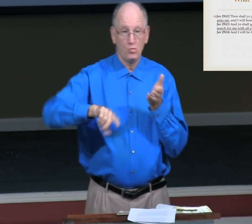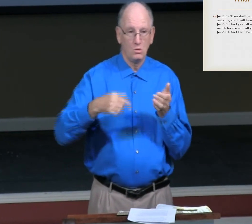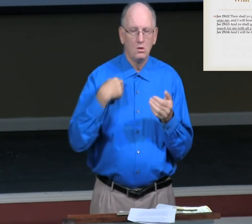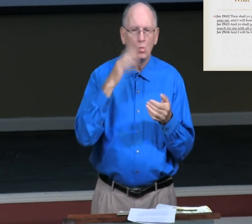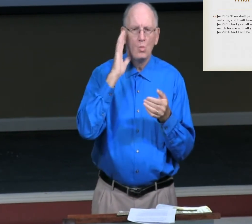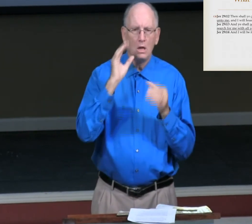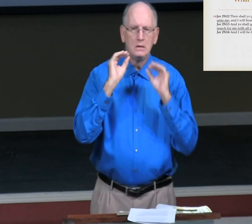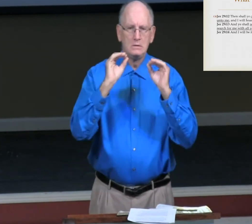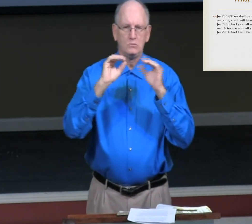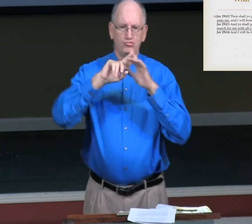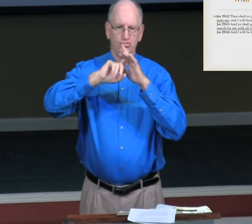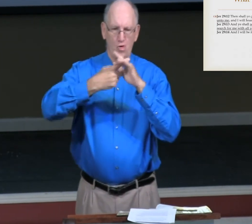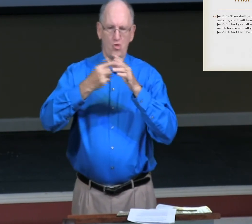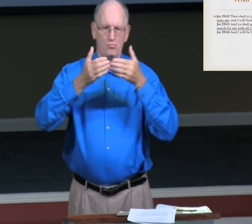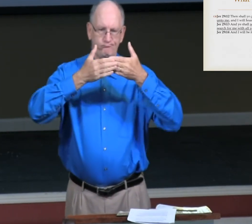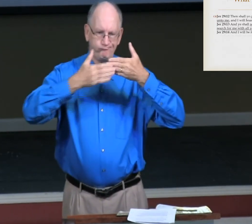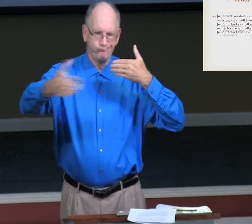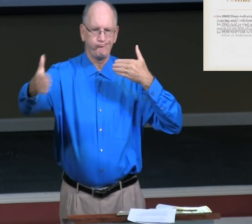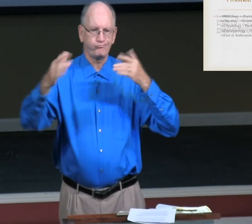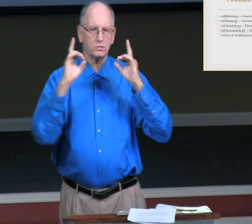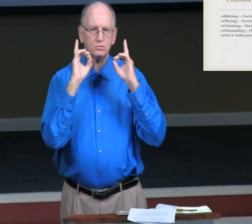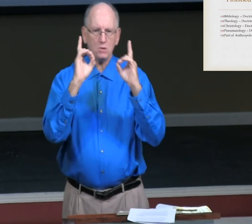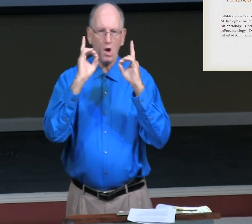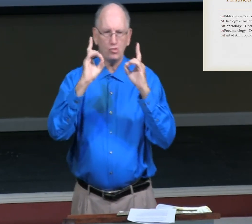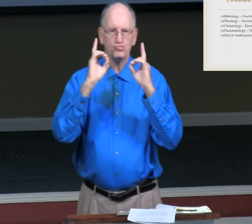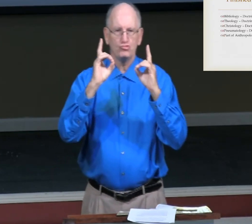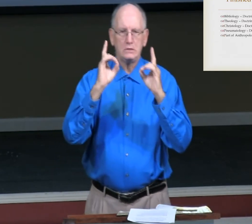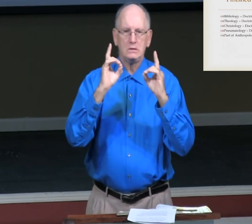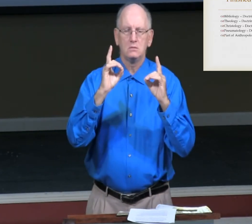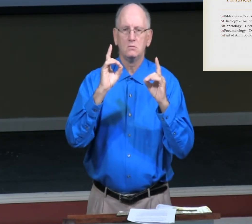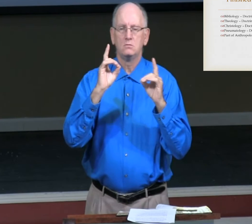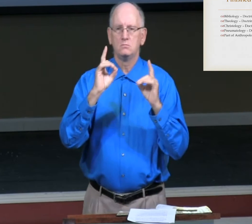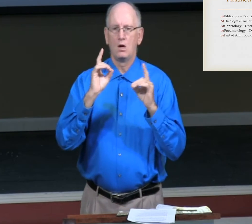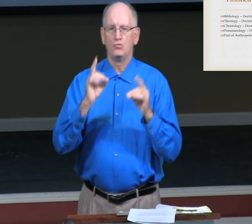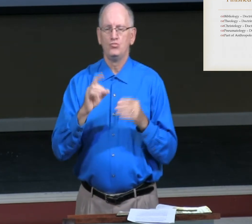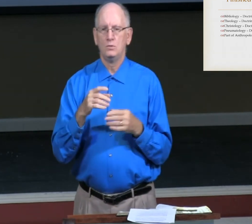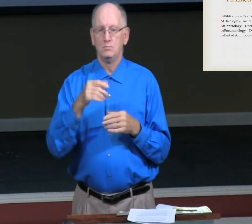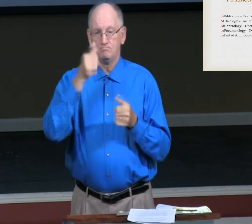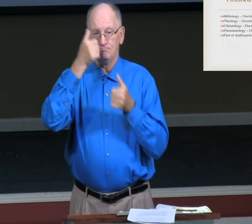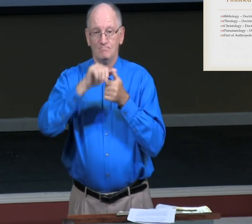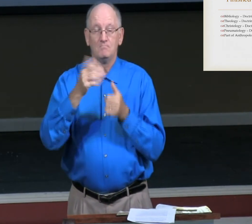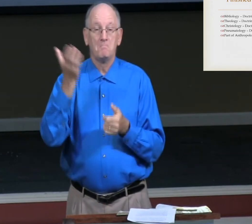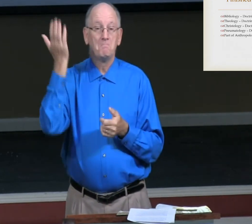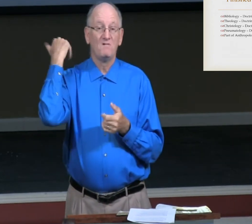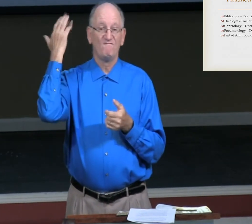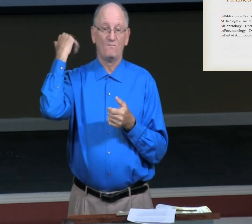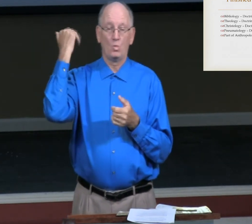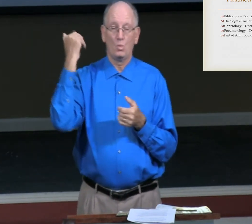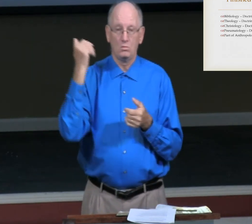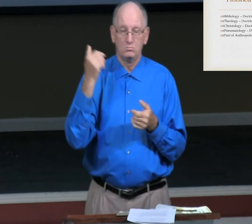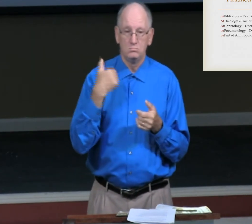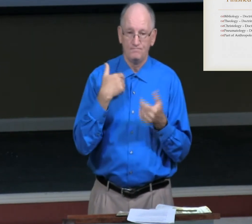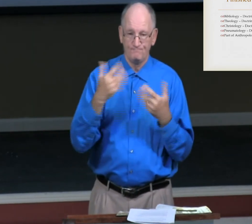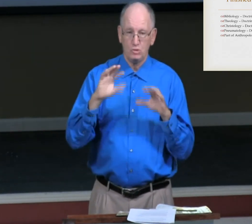So I just want to let you know, in the next coming weeks, next week, I'm going to start back with doctrine. In the